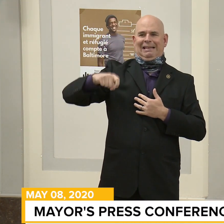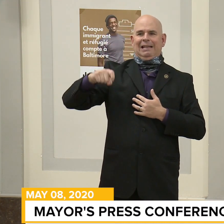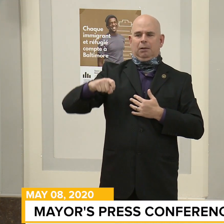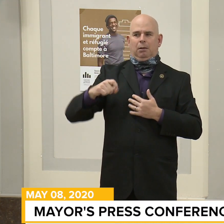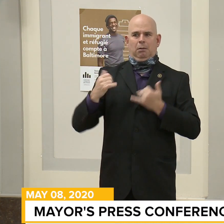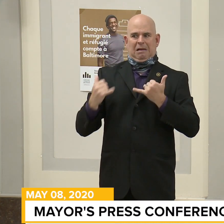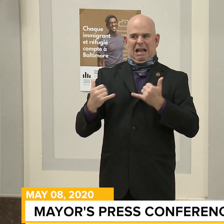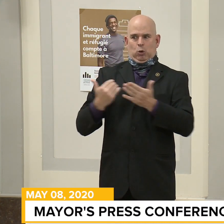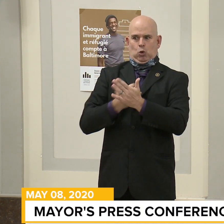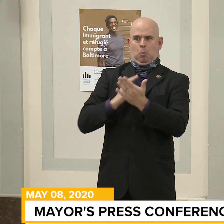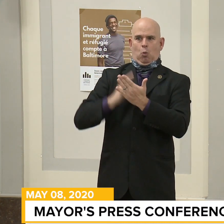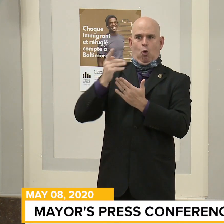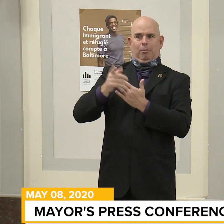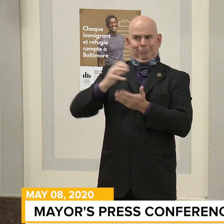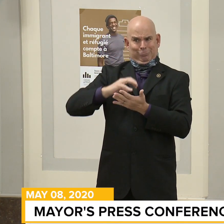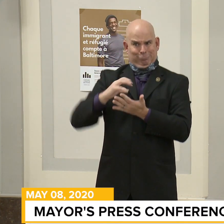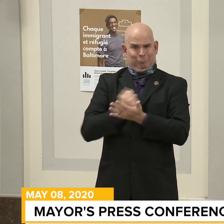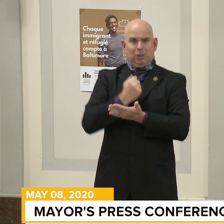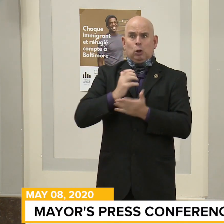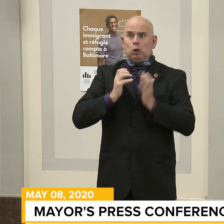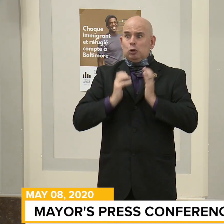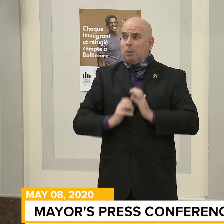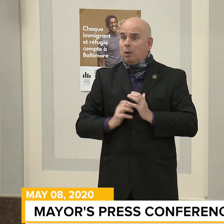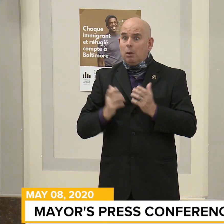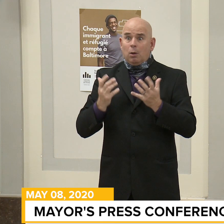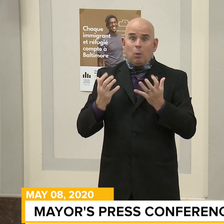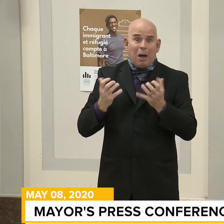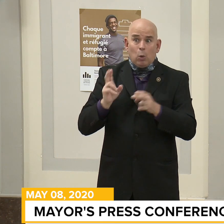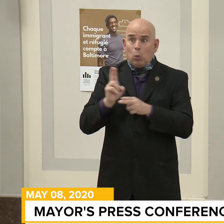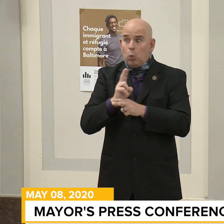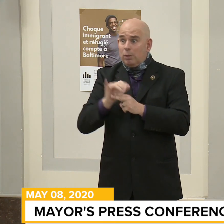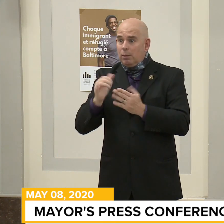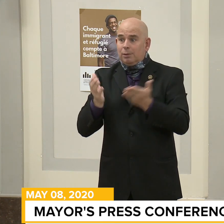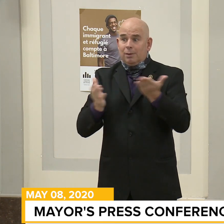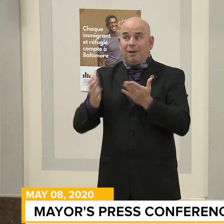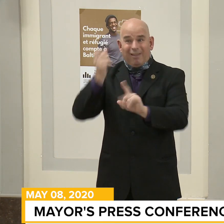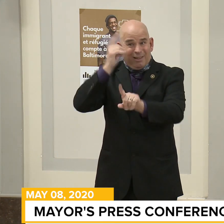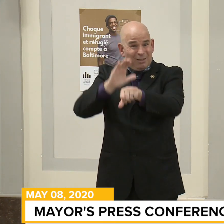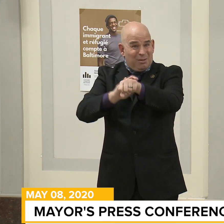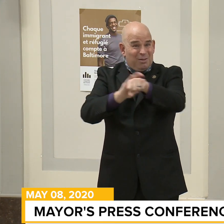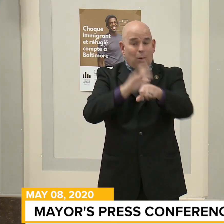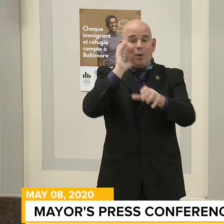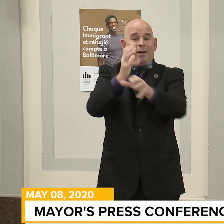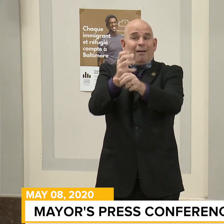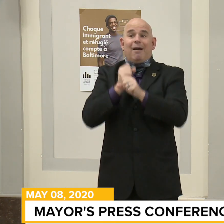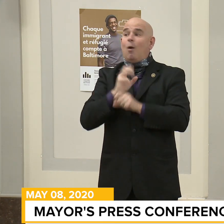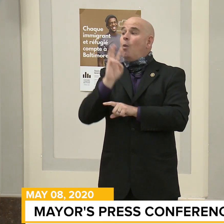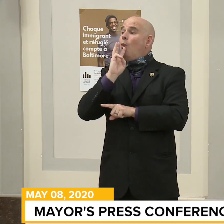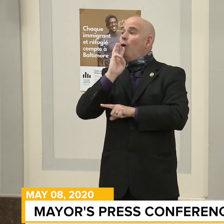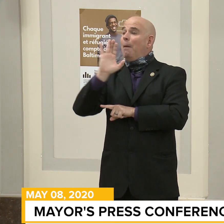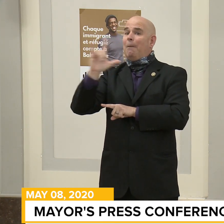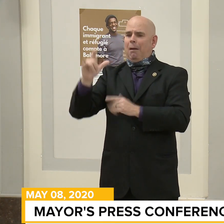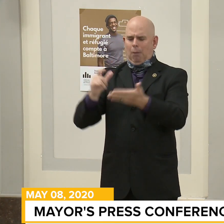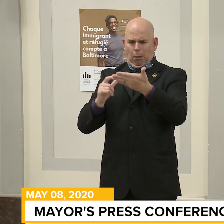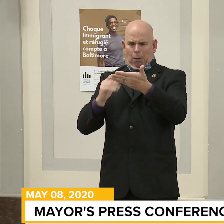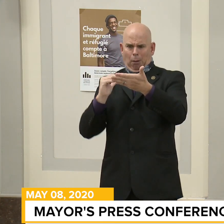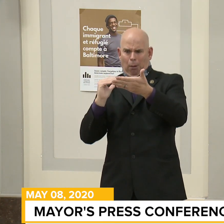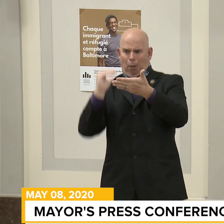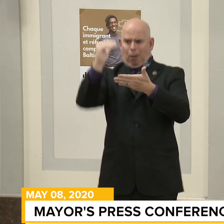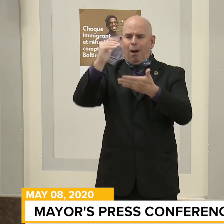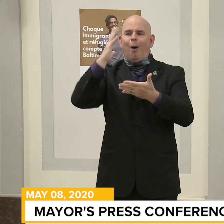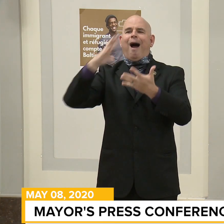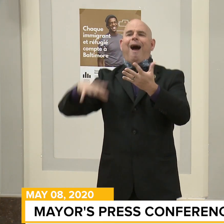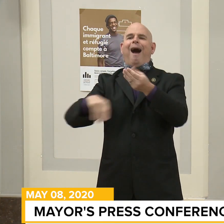with customers receiving larger than normal water bills that include part of March and all of April. Late fees